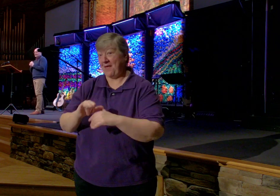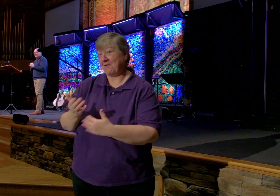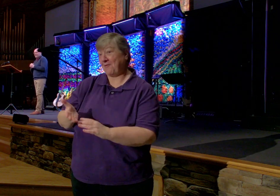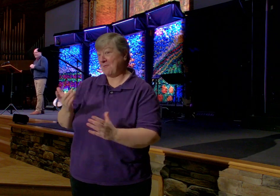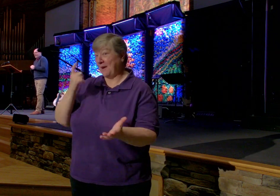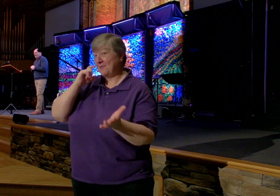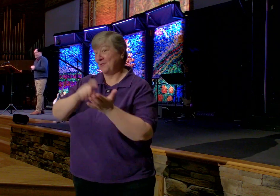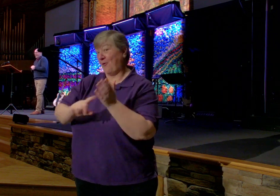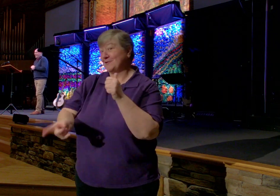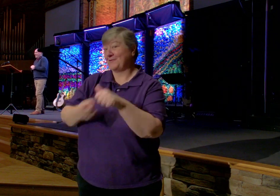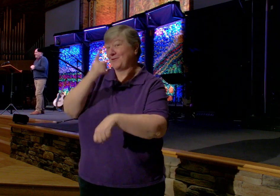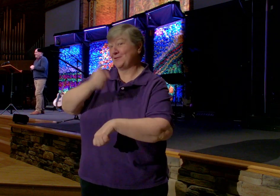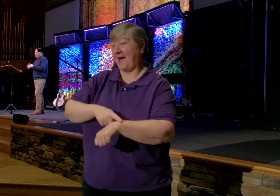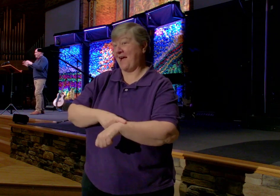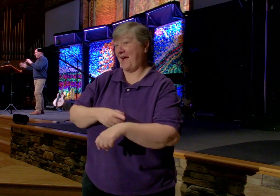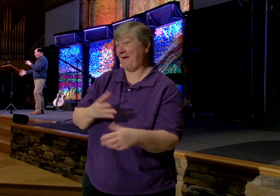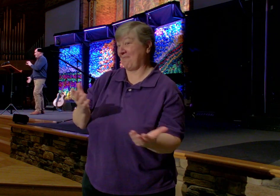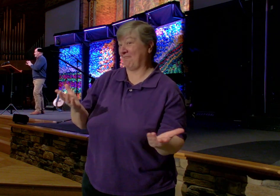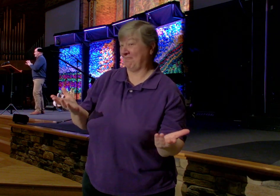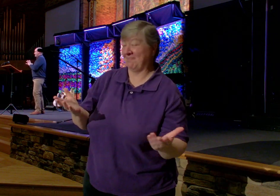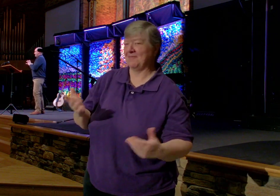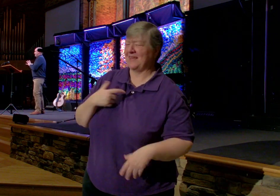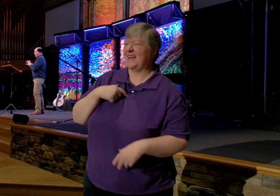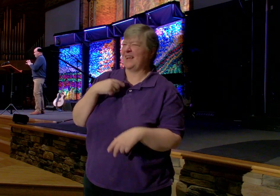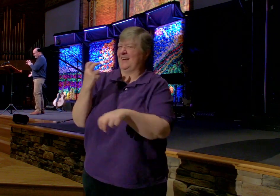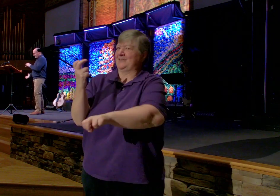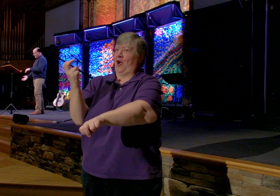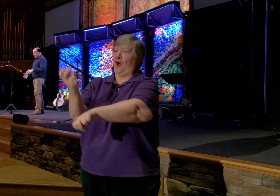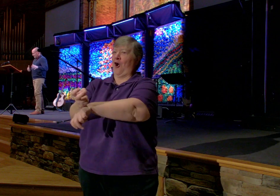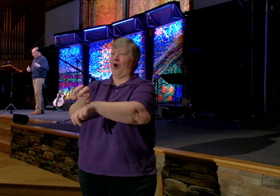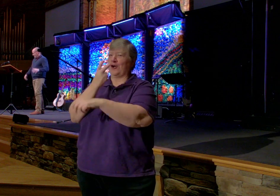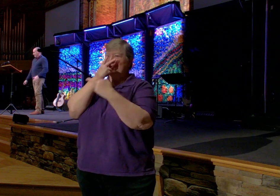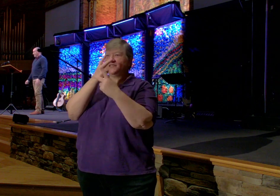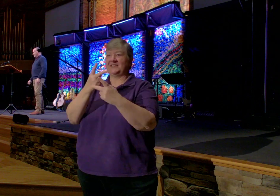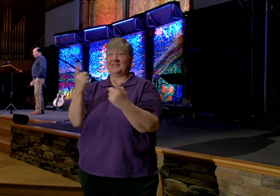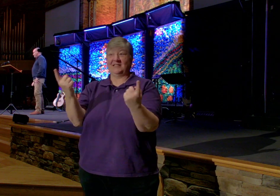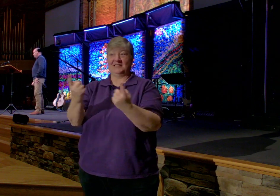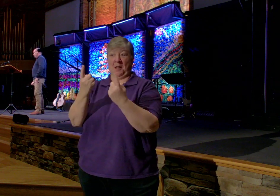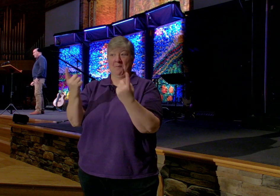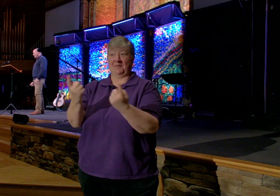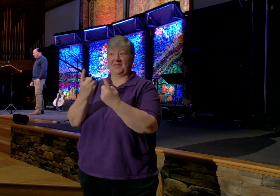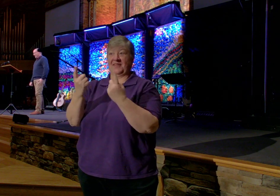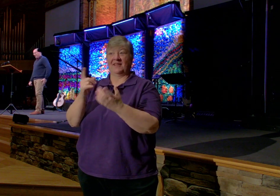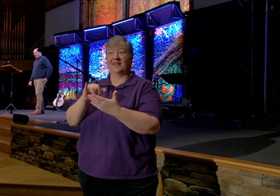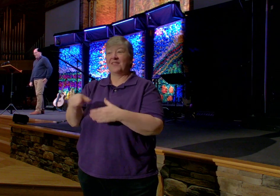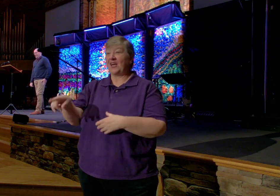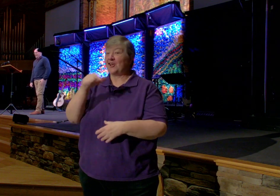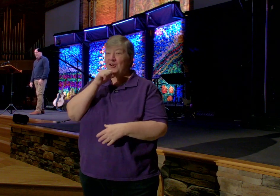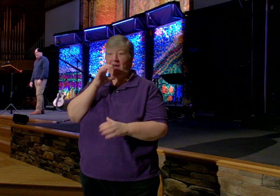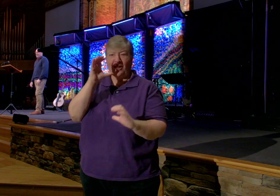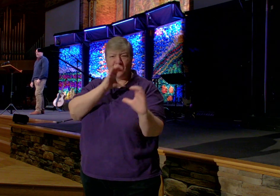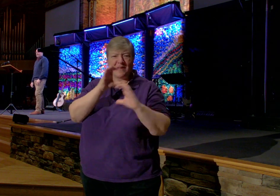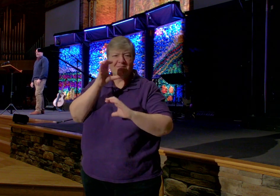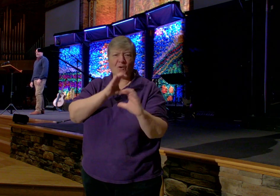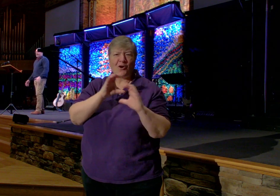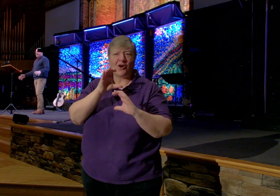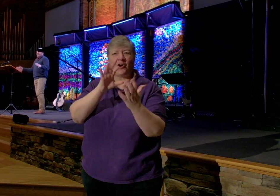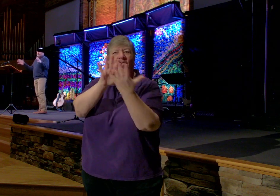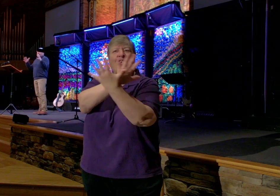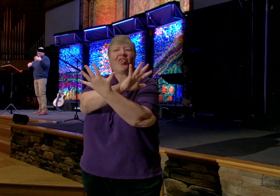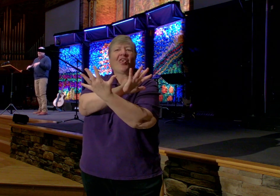or maybe you noticed it the first time. It's hard to see something that you're not looking for,